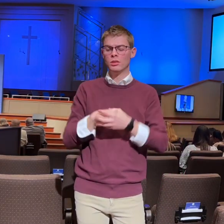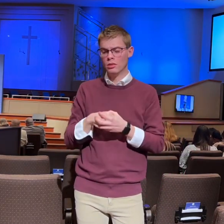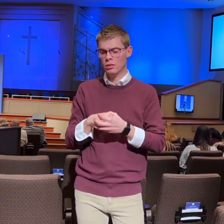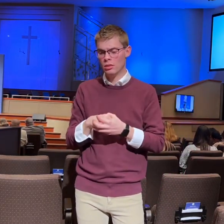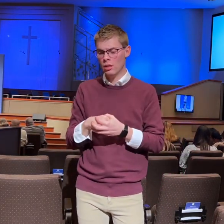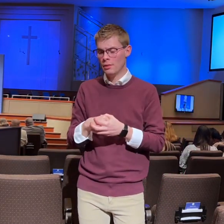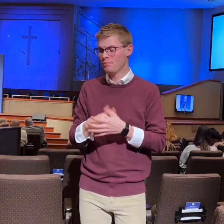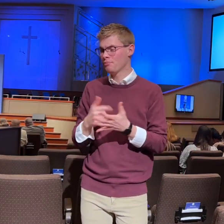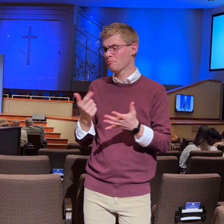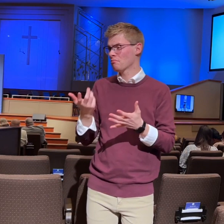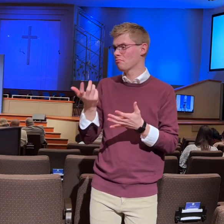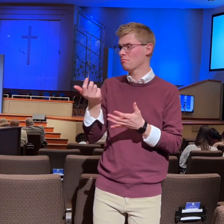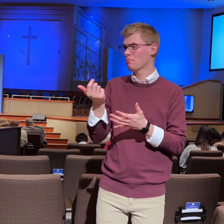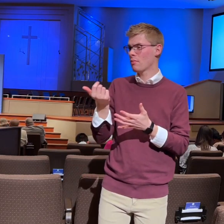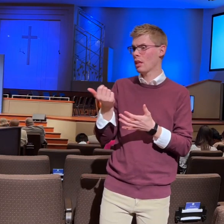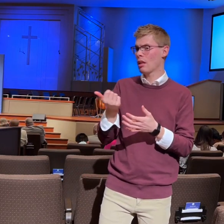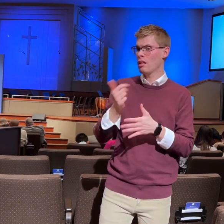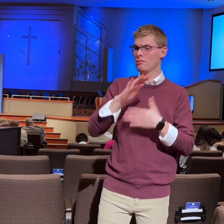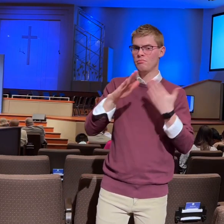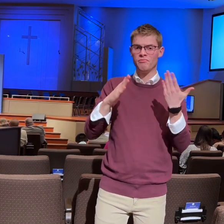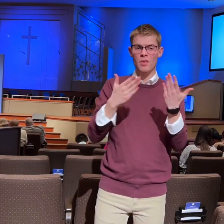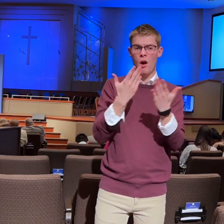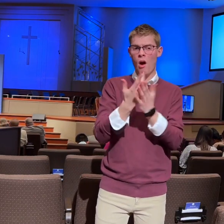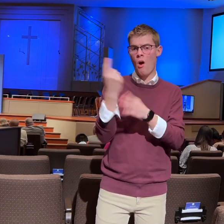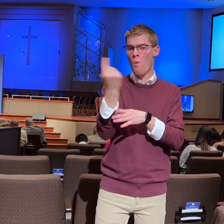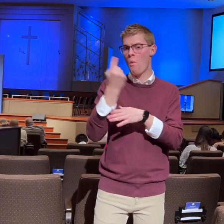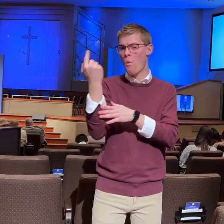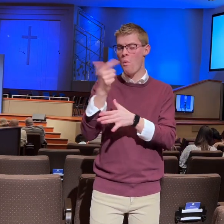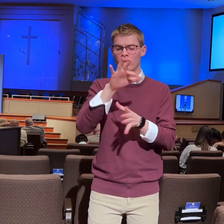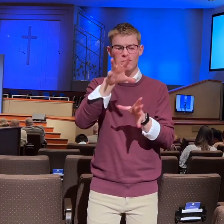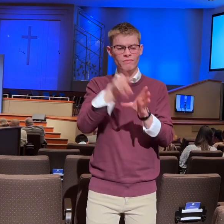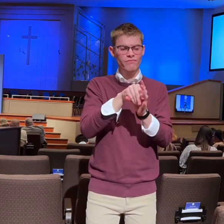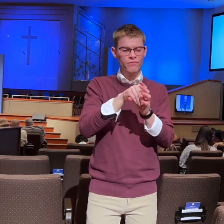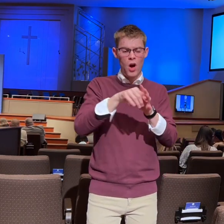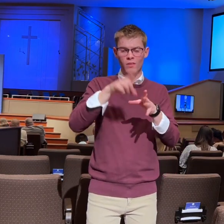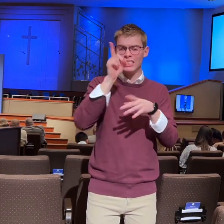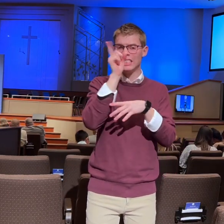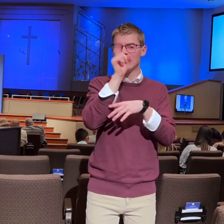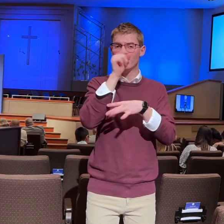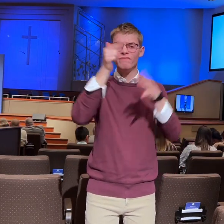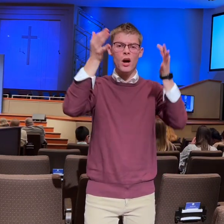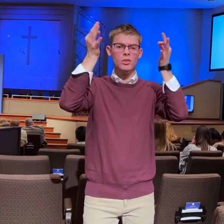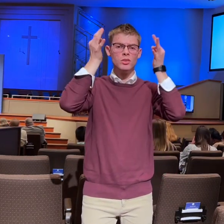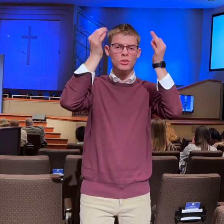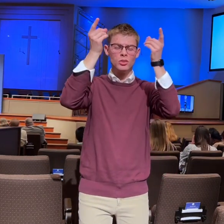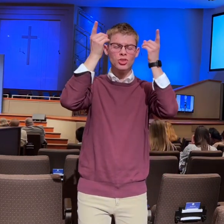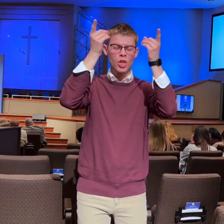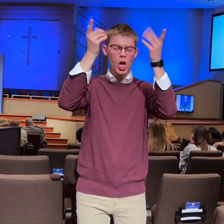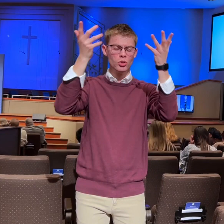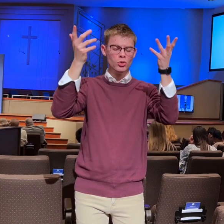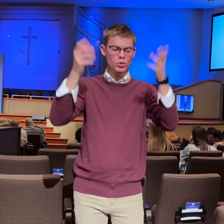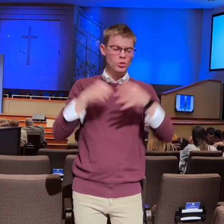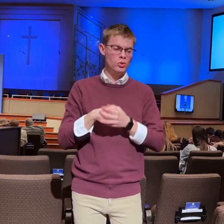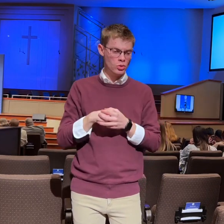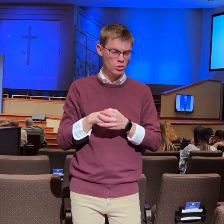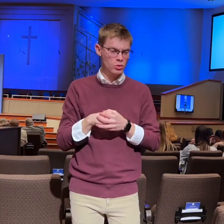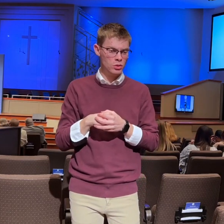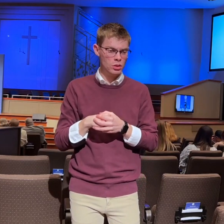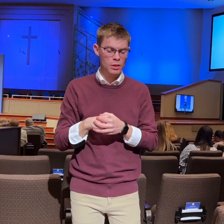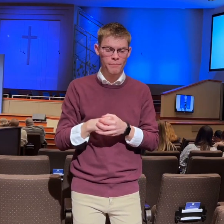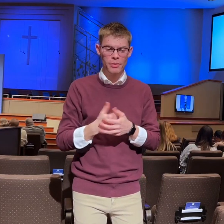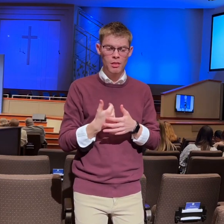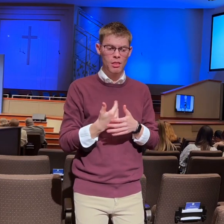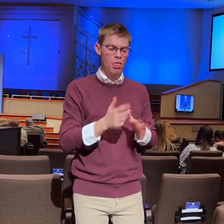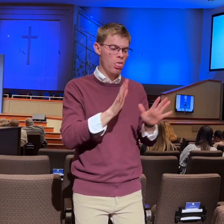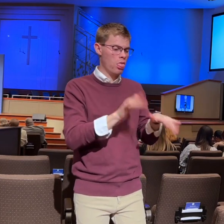philosophy of science, it always involves false doctrine. Notice what it says in verse number one again. It says, shall depart from the faith, giving heed